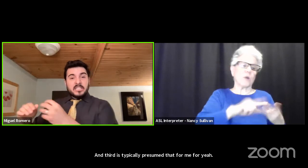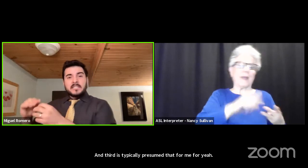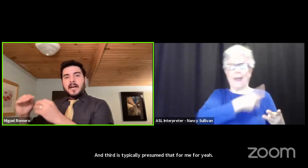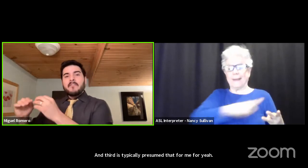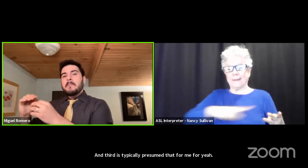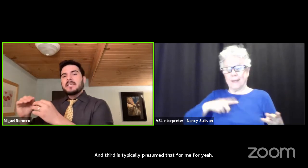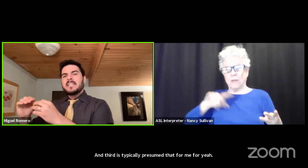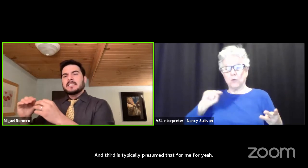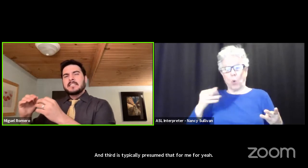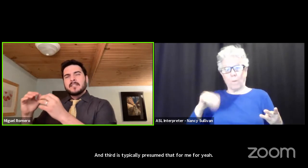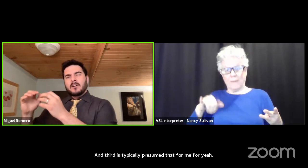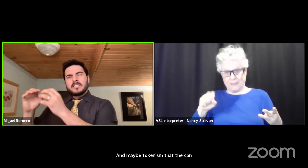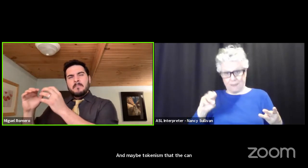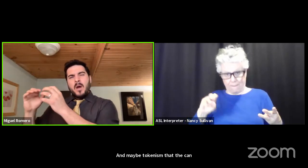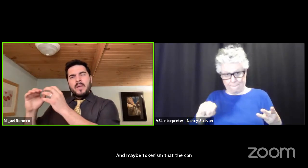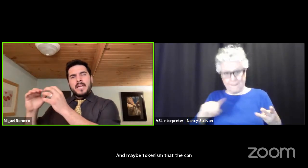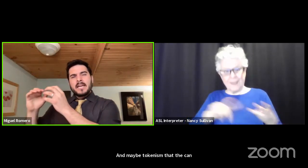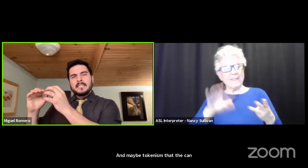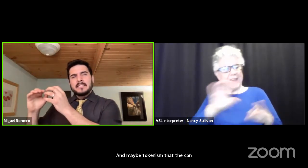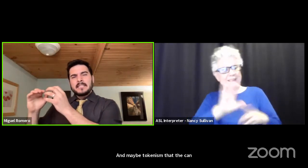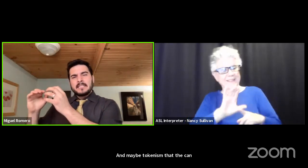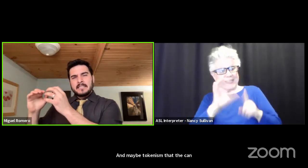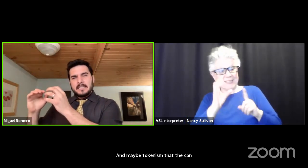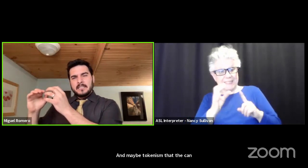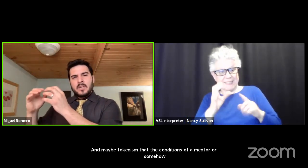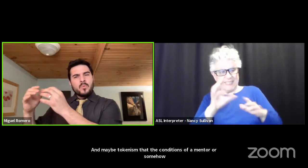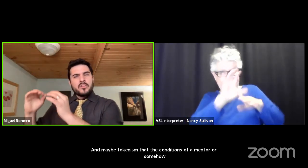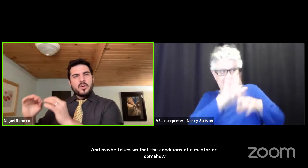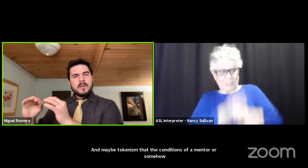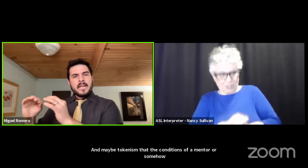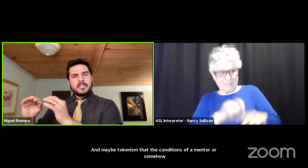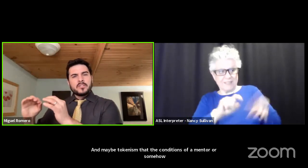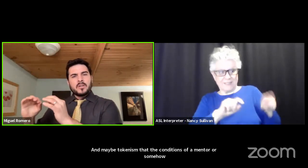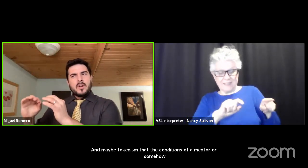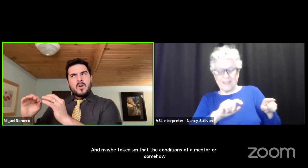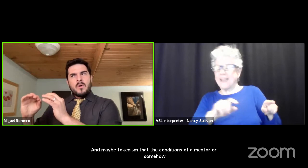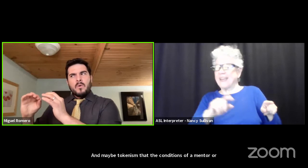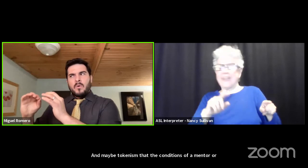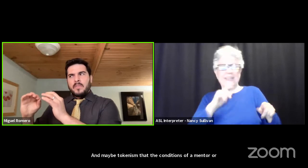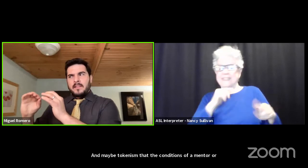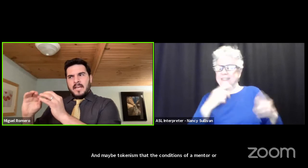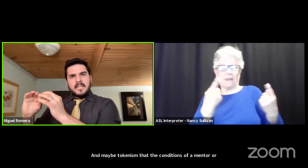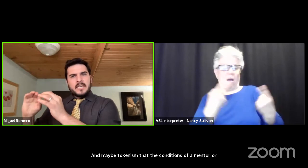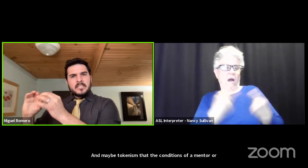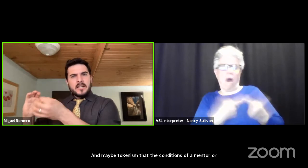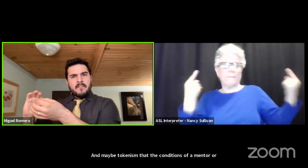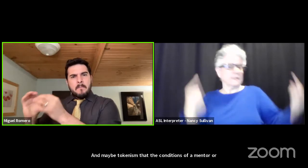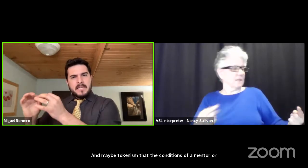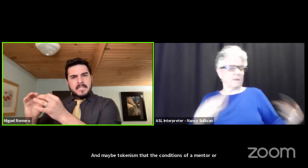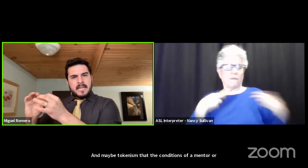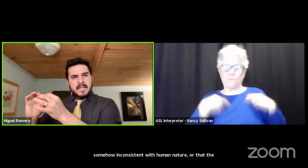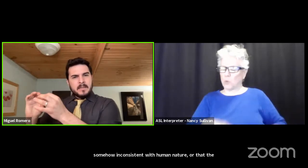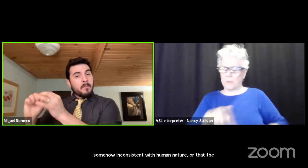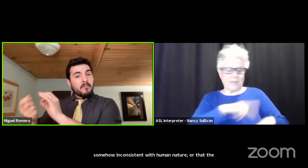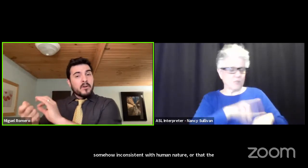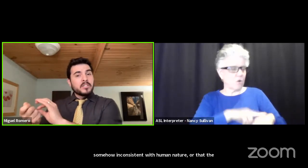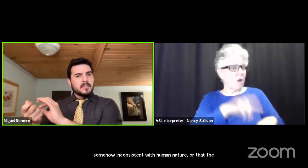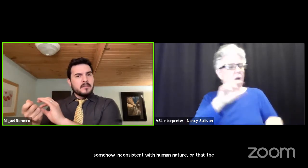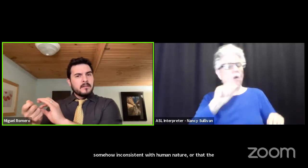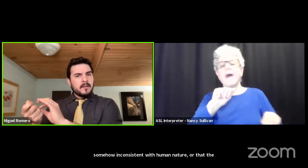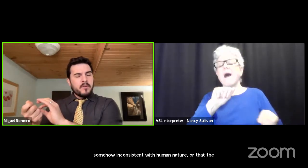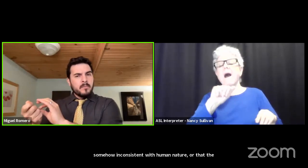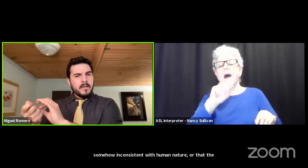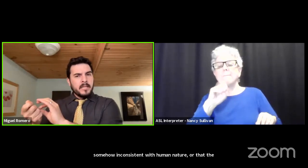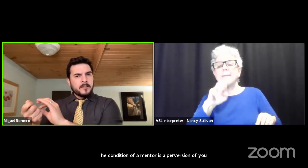the conditions of Amentia are somehow inconsistent with human nature, or that the condition of Amentia is a